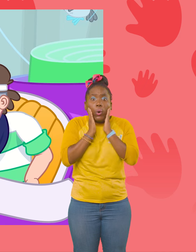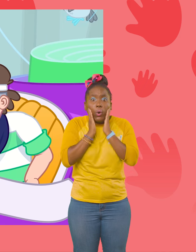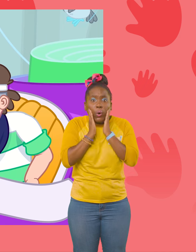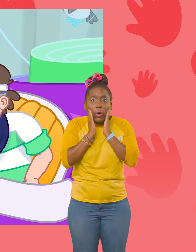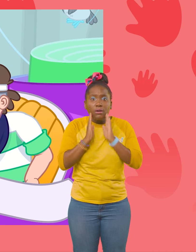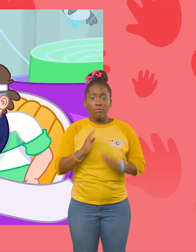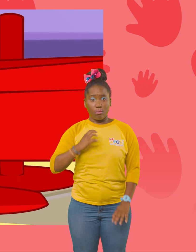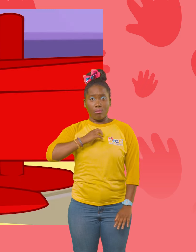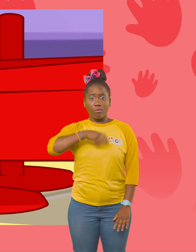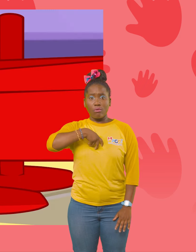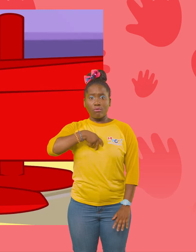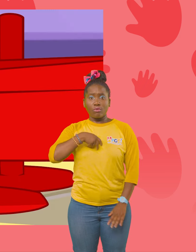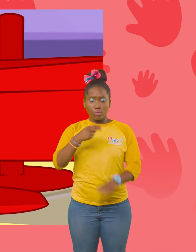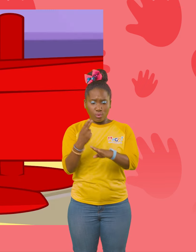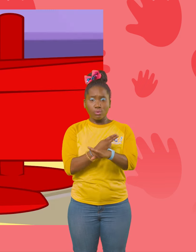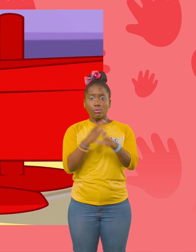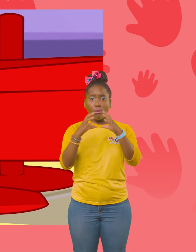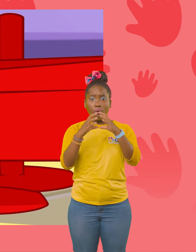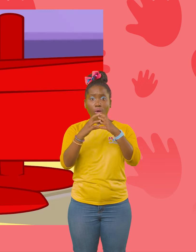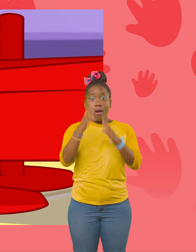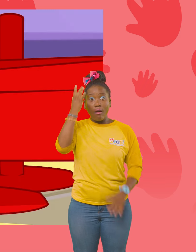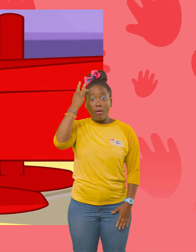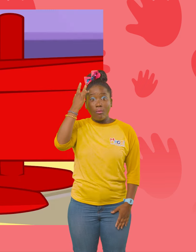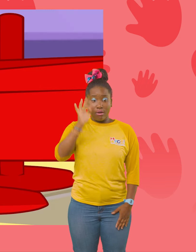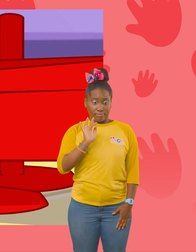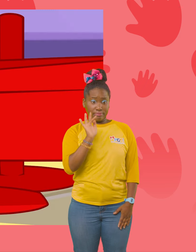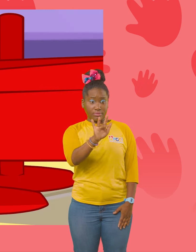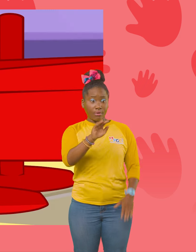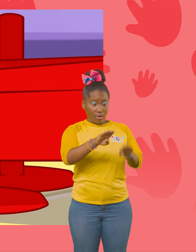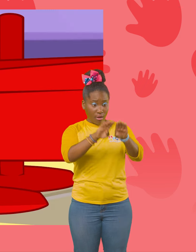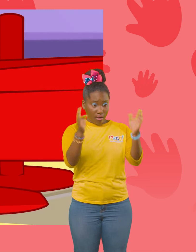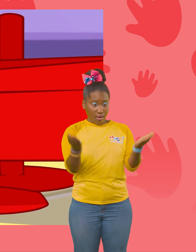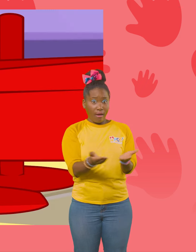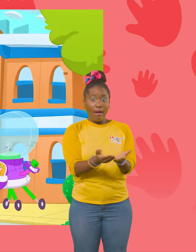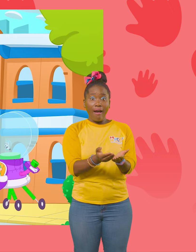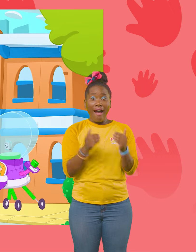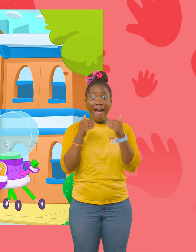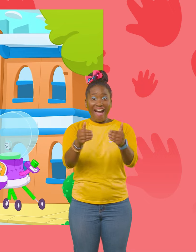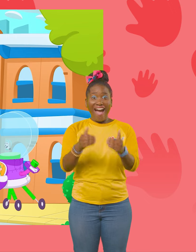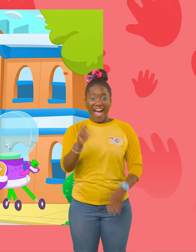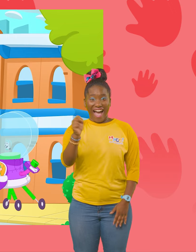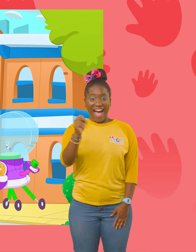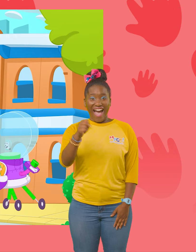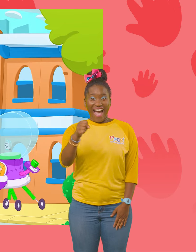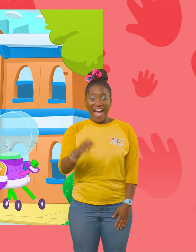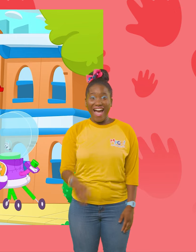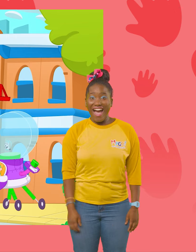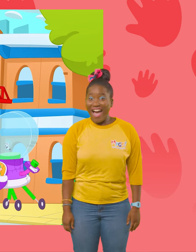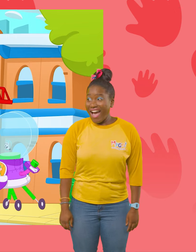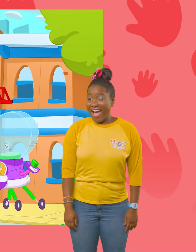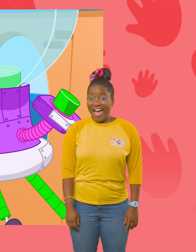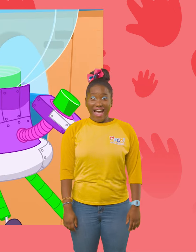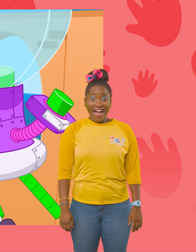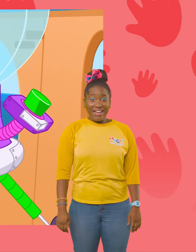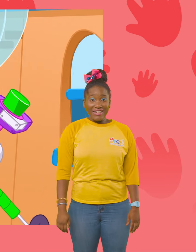Uh-oh. Morphle, use your wrecking ball to smash the button on the bandit mobile. Yeah!